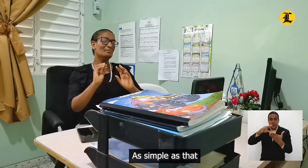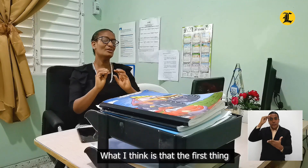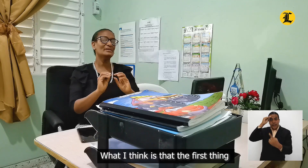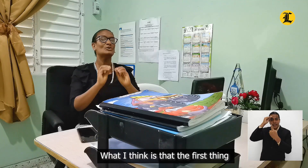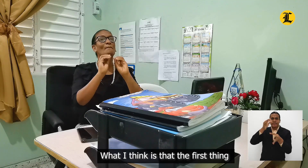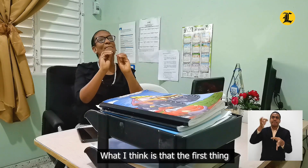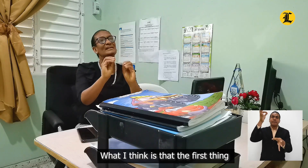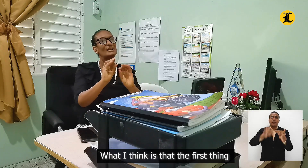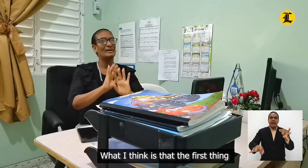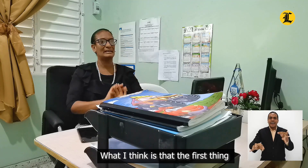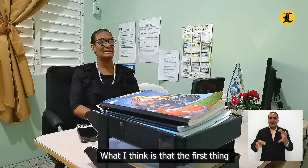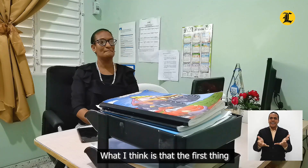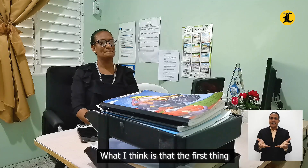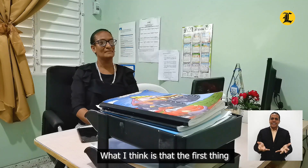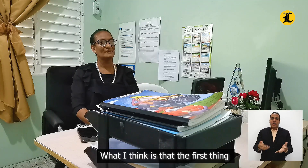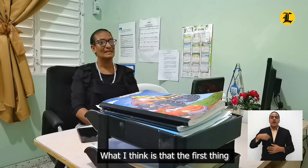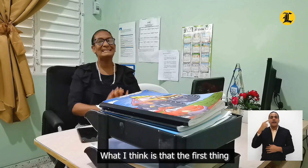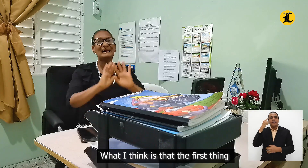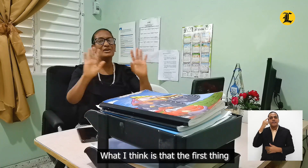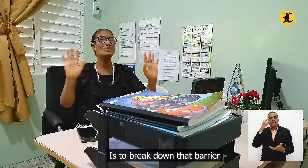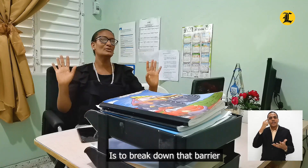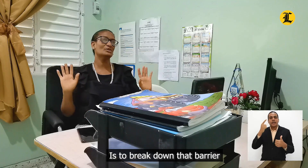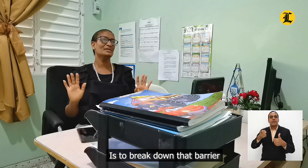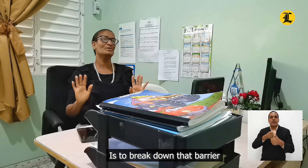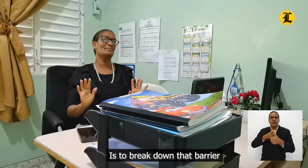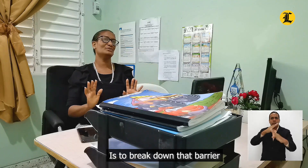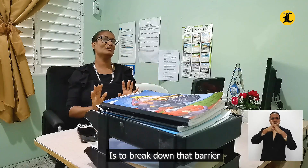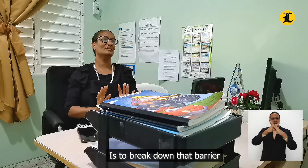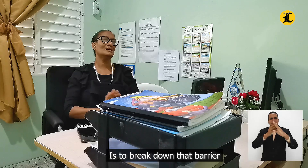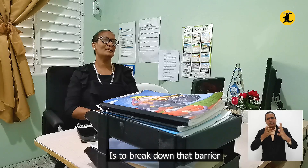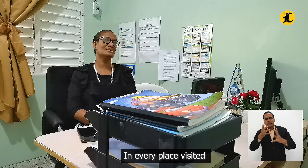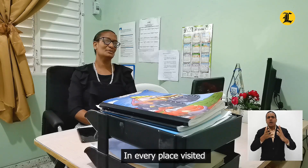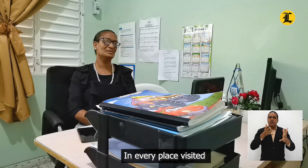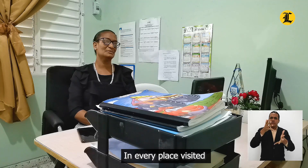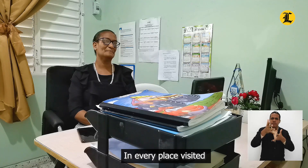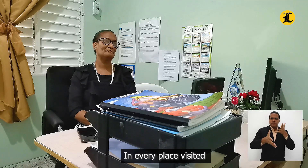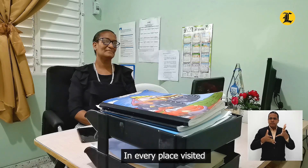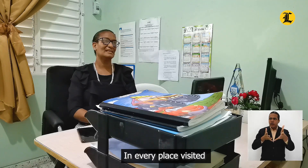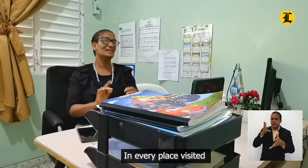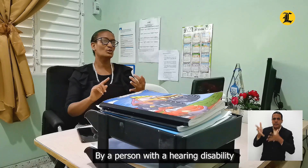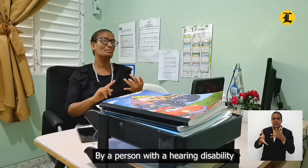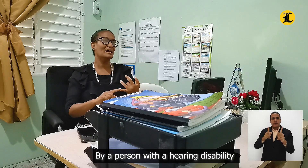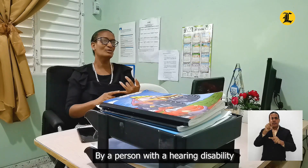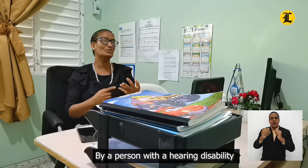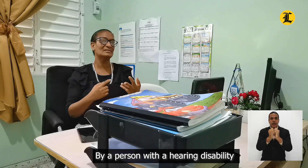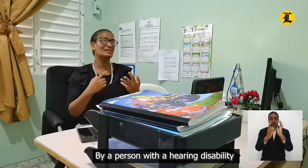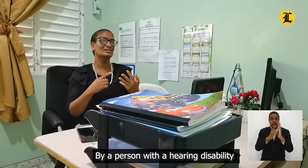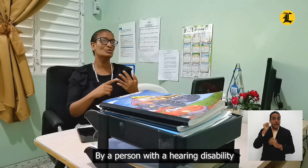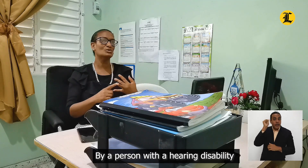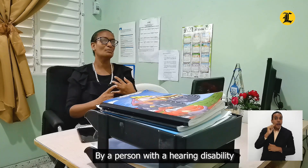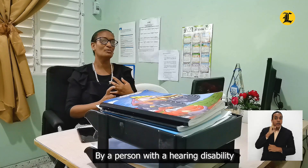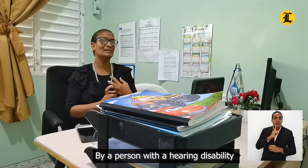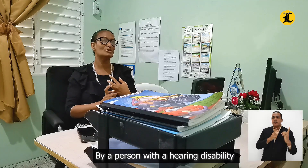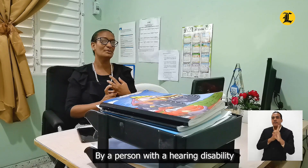that. What I think is that the first thing is to break down that barrier in every place visited by a person